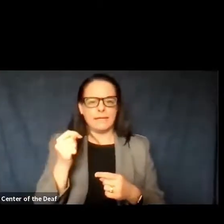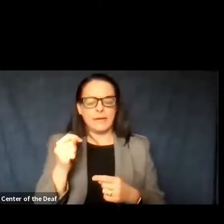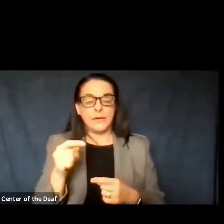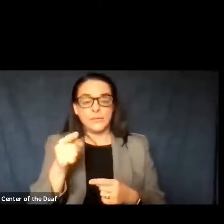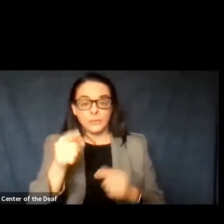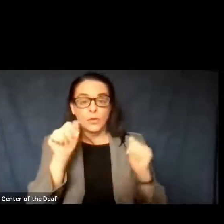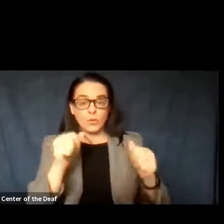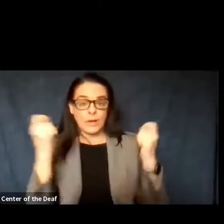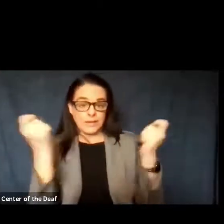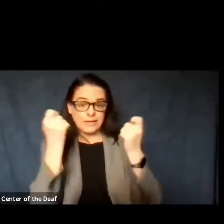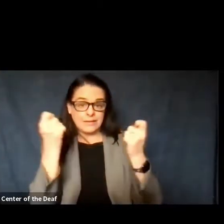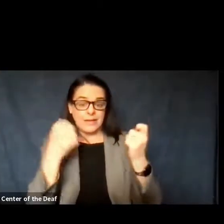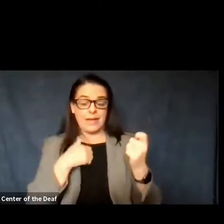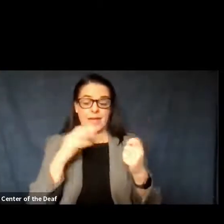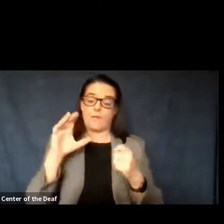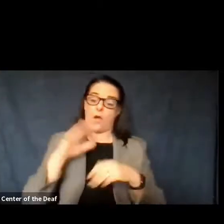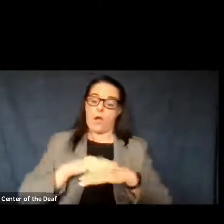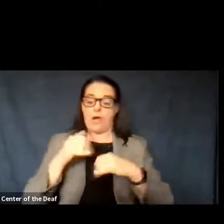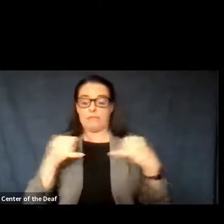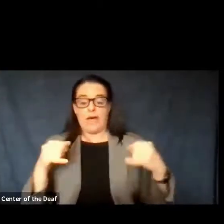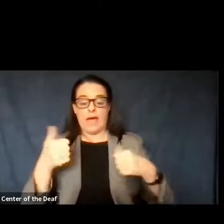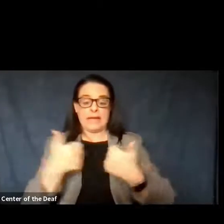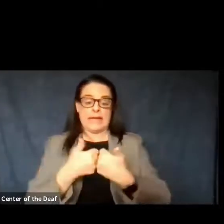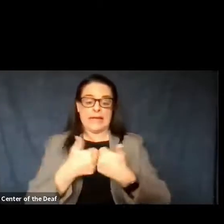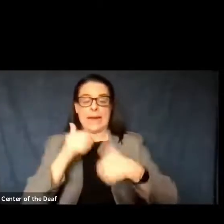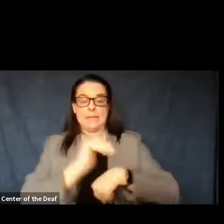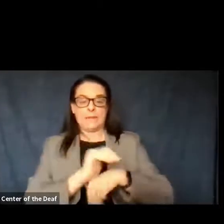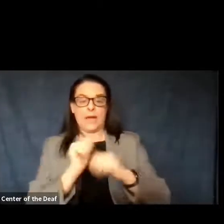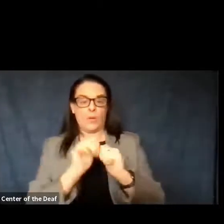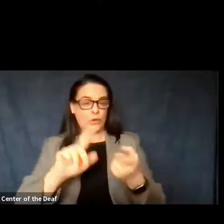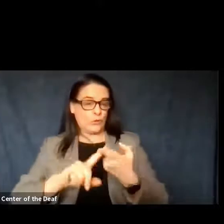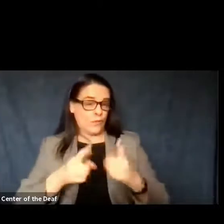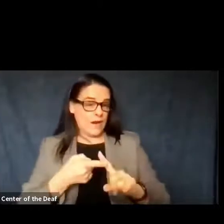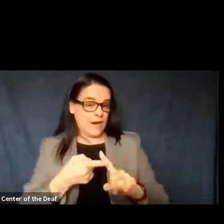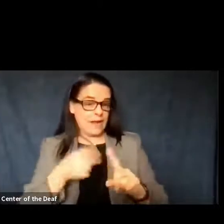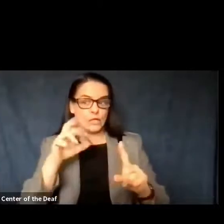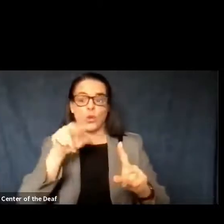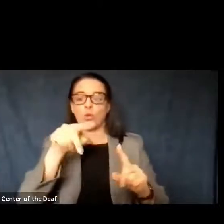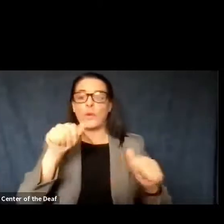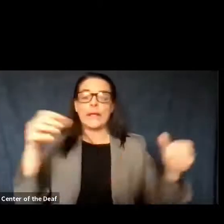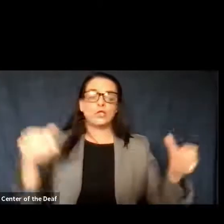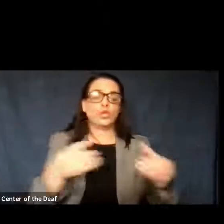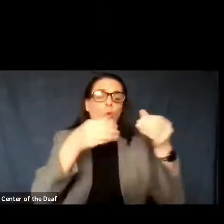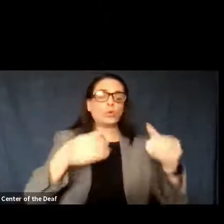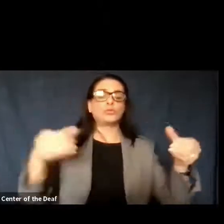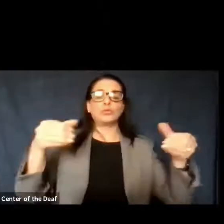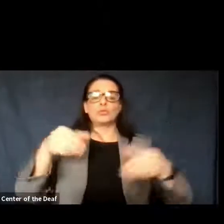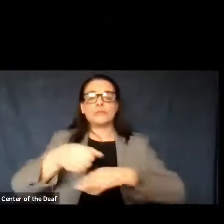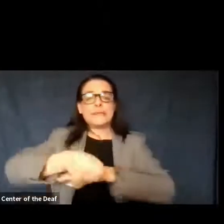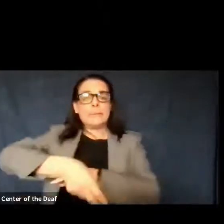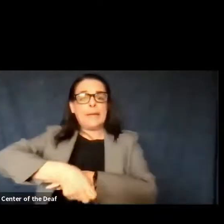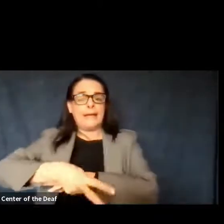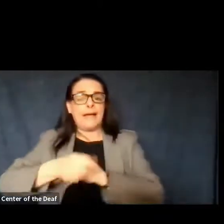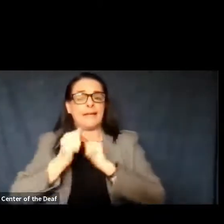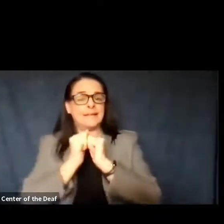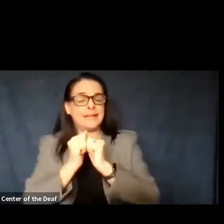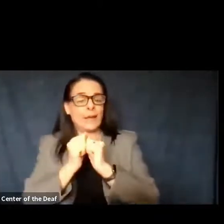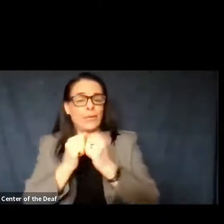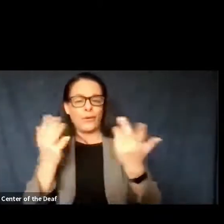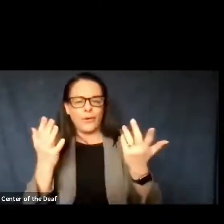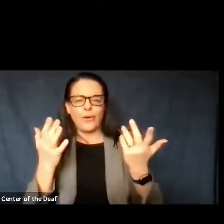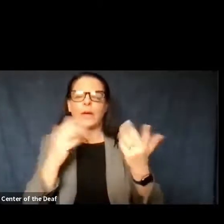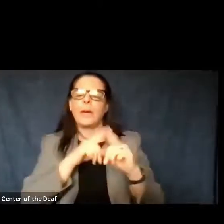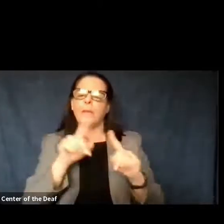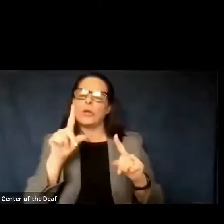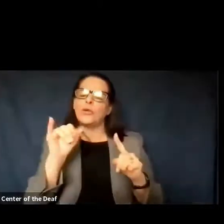can celebrate, have an online game night with your friends. You can toast together at midnight, all of those things. We ask you to, though, just